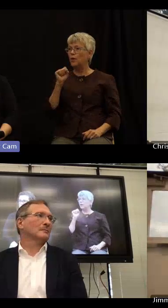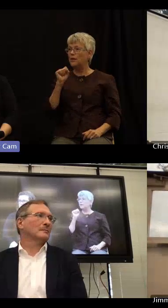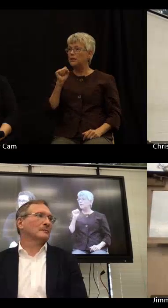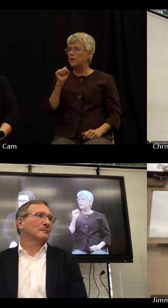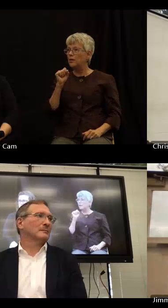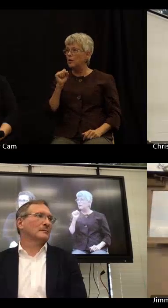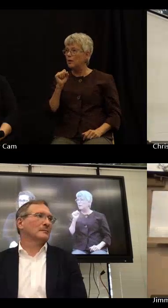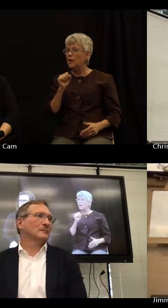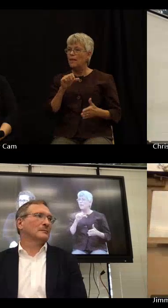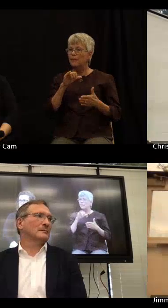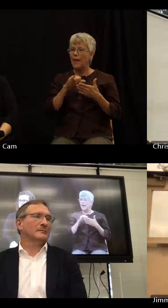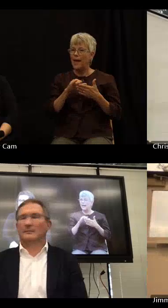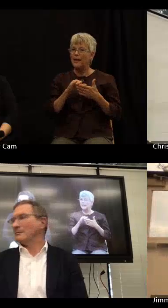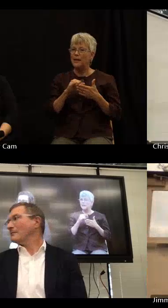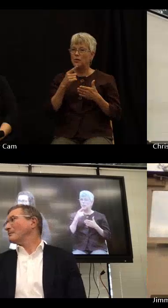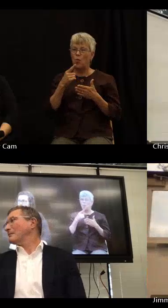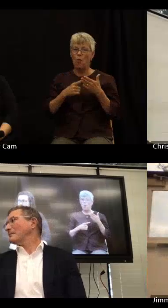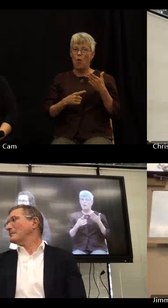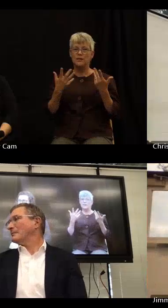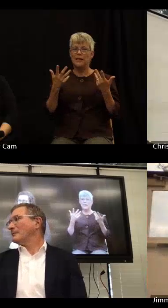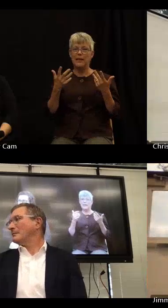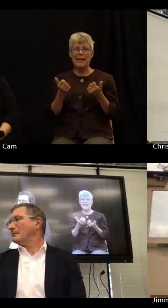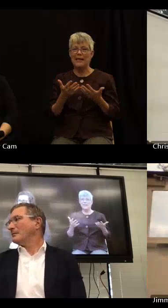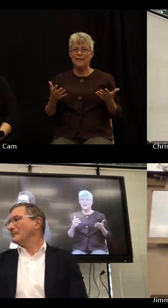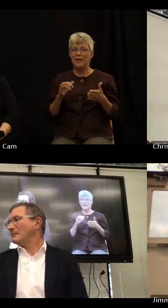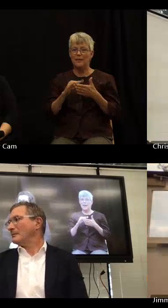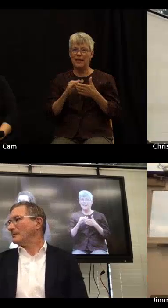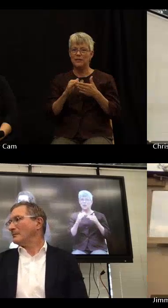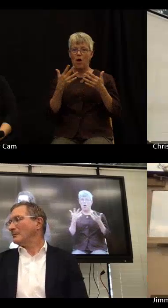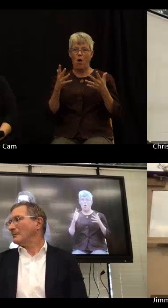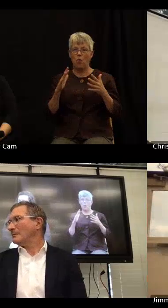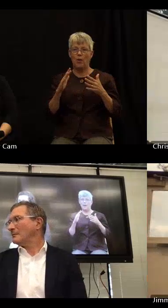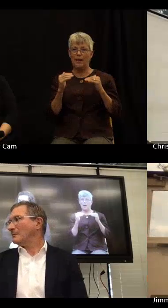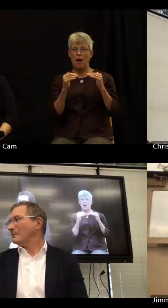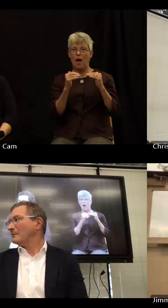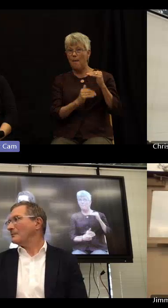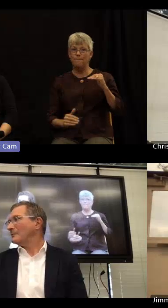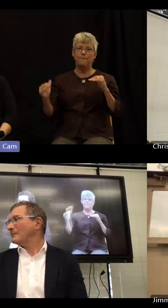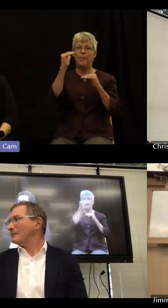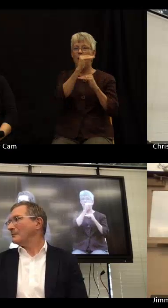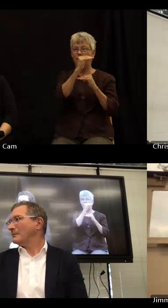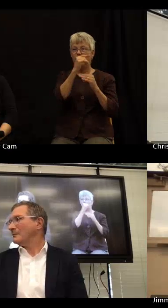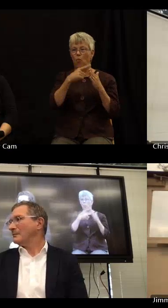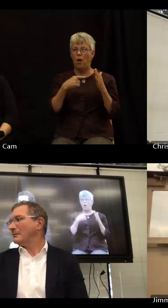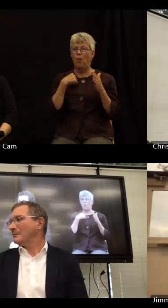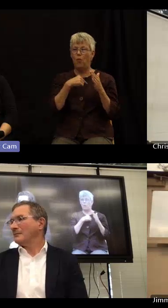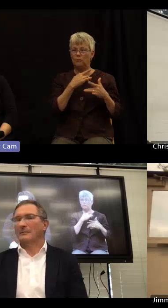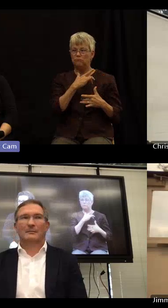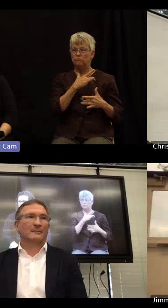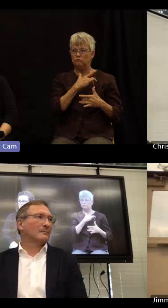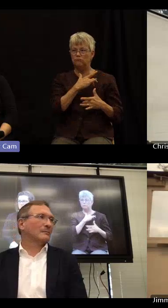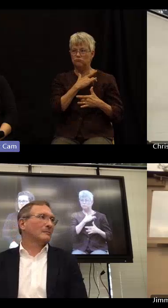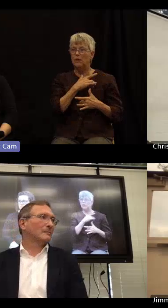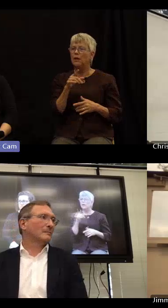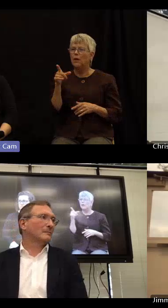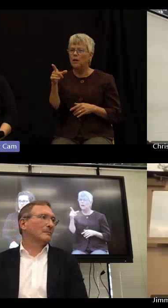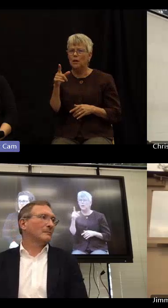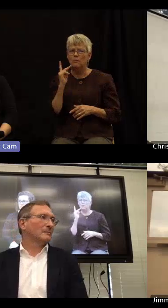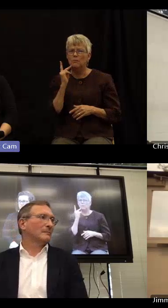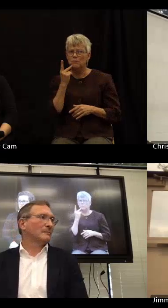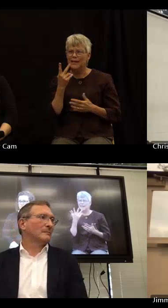that's already above Dr. Todd's. Okay, but she can do that. She can already do up to